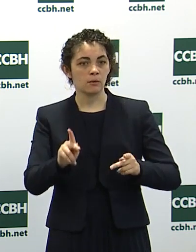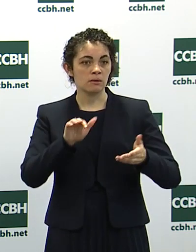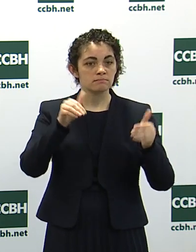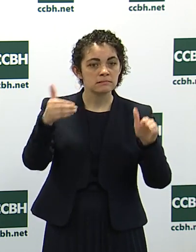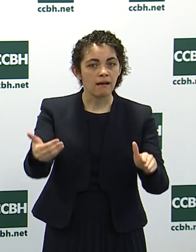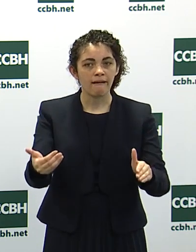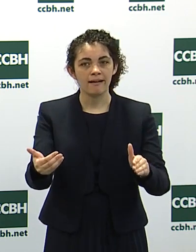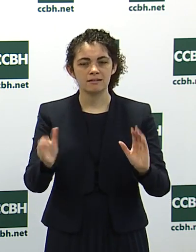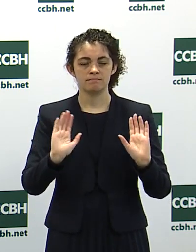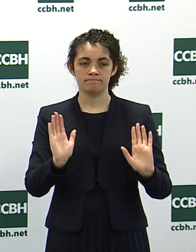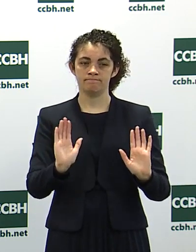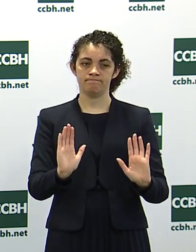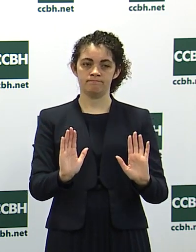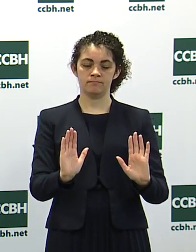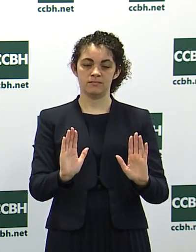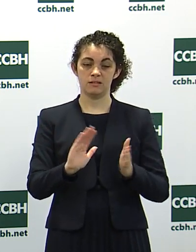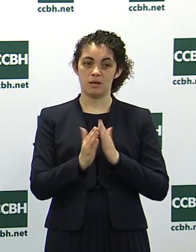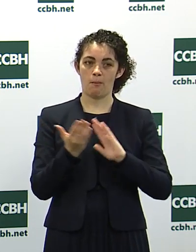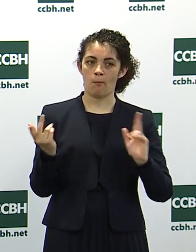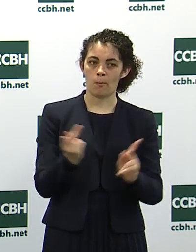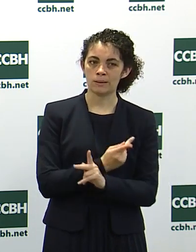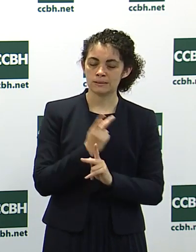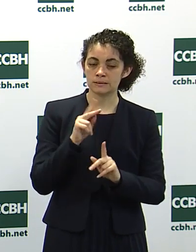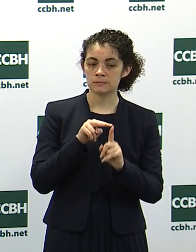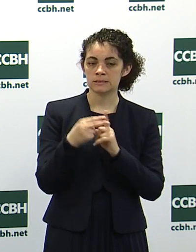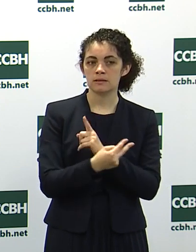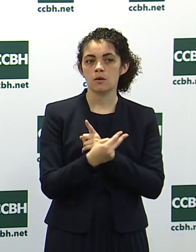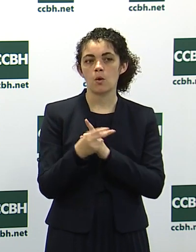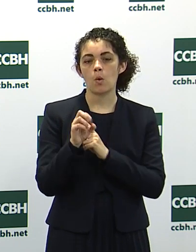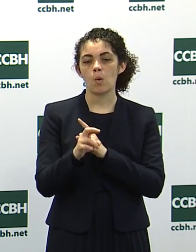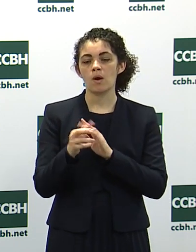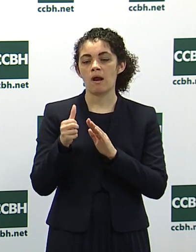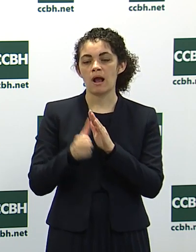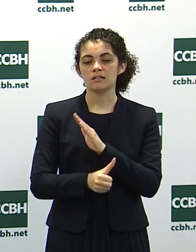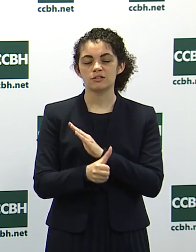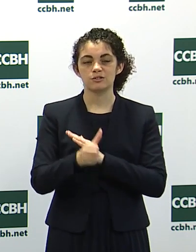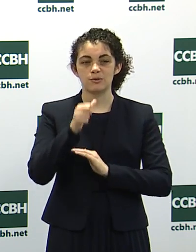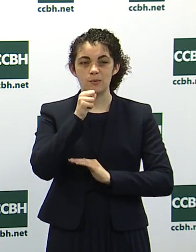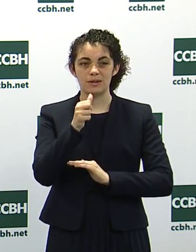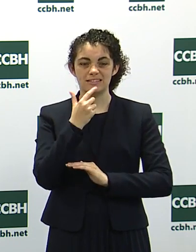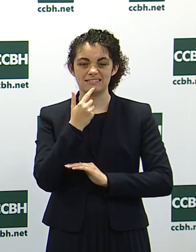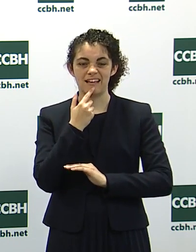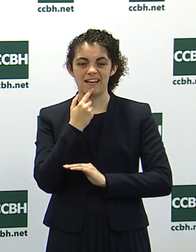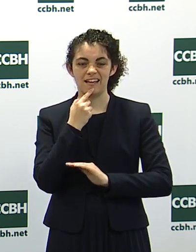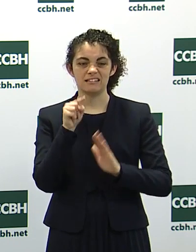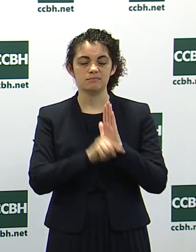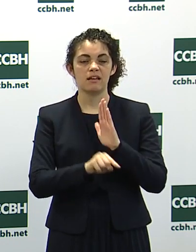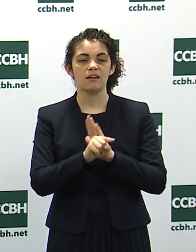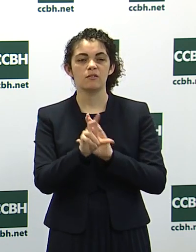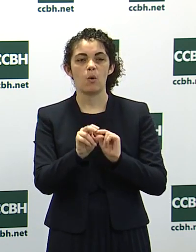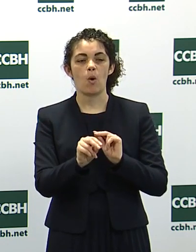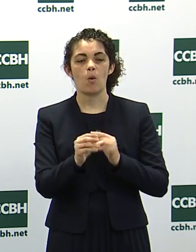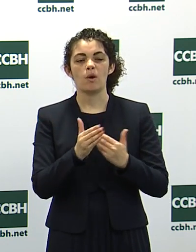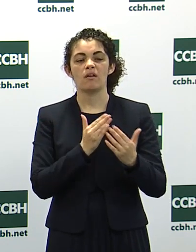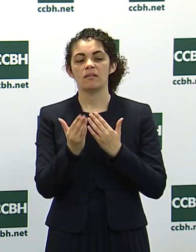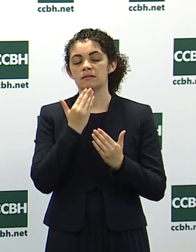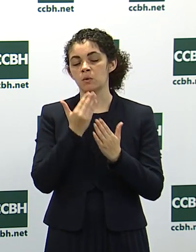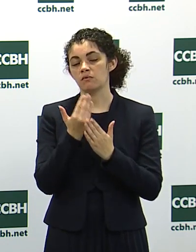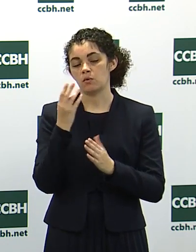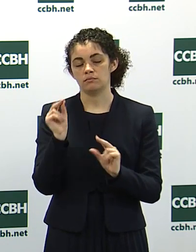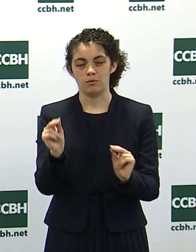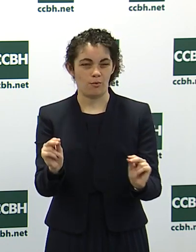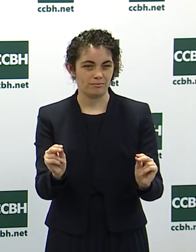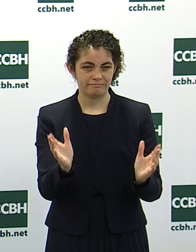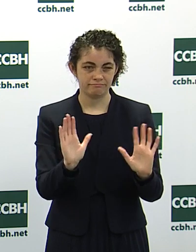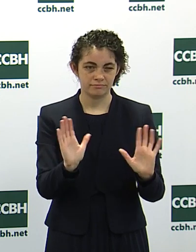have died to make the crisis look worse, or to under-report it to mitigate whatever agenda that might favor.